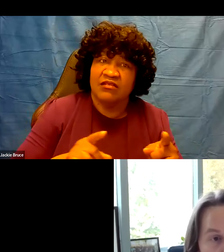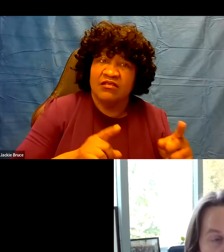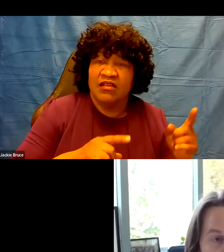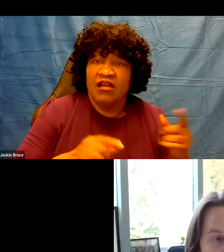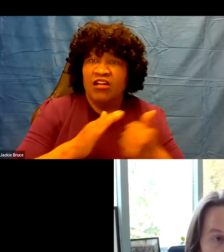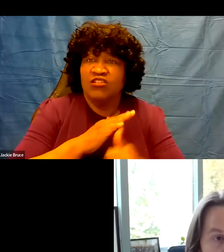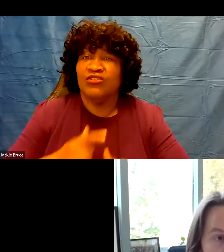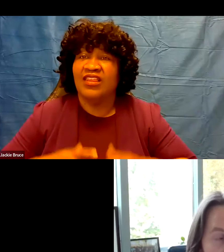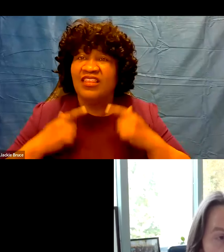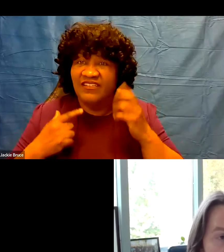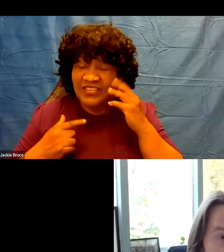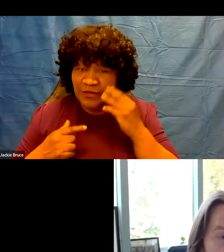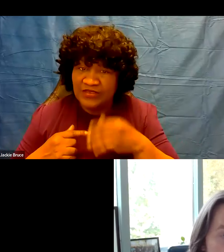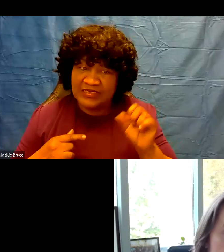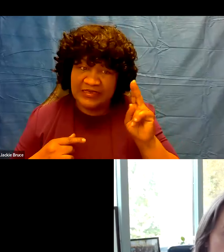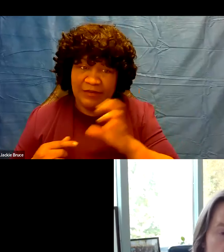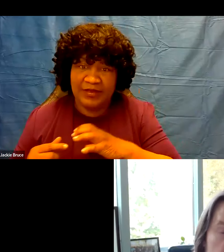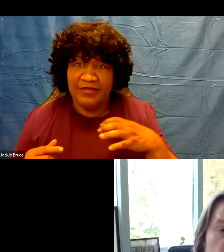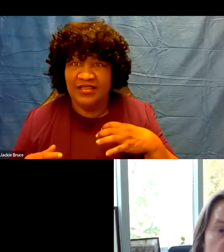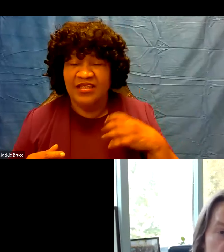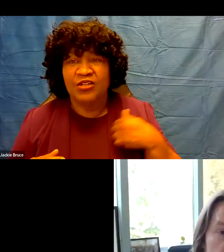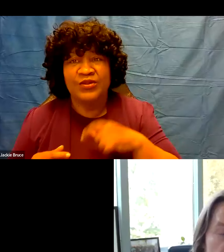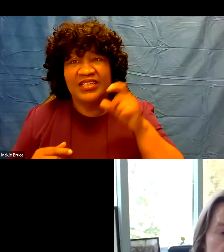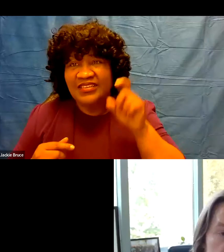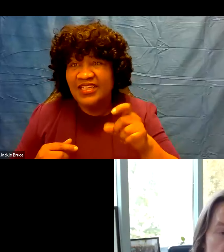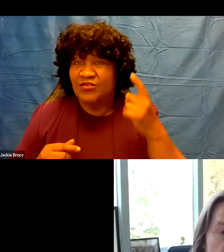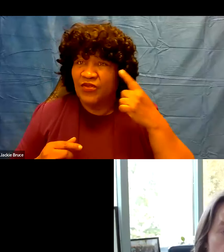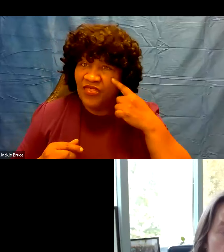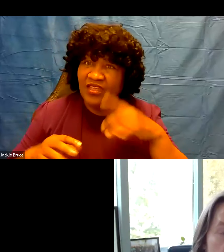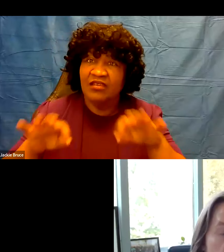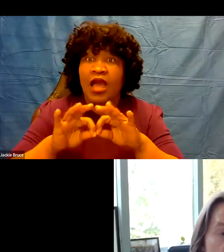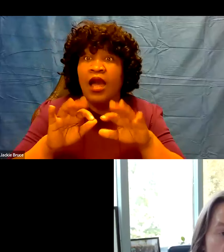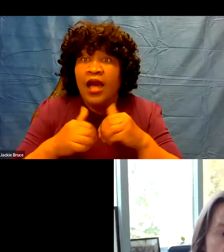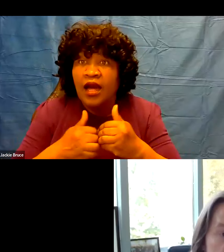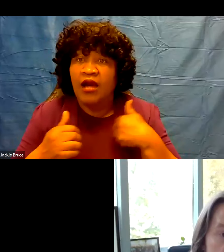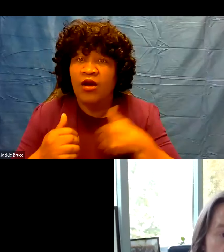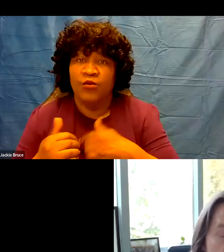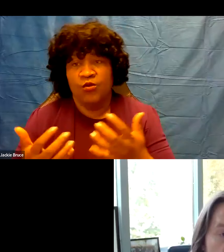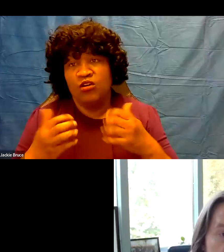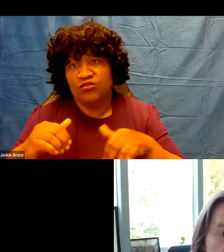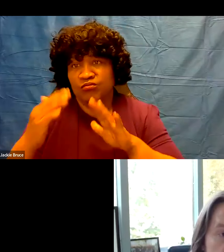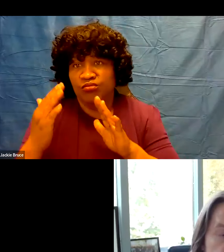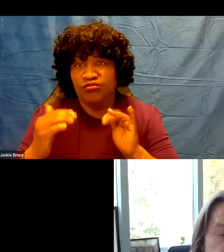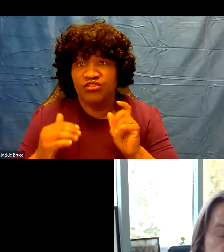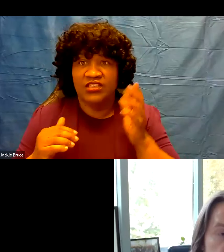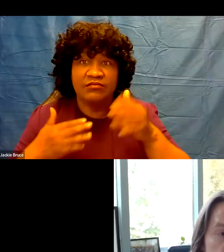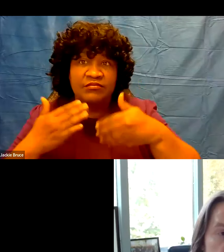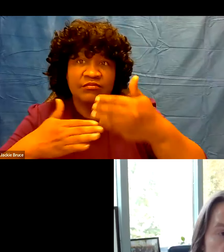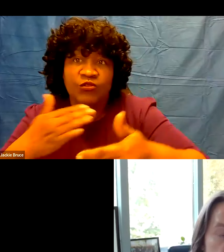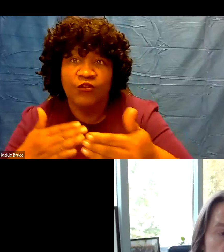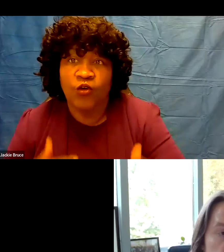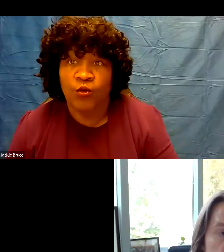experience subcommittee is because we do need to think really critically about this and how we want to approach things moving forward. So